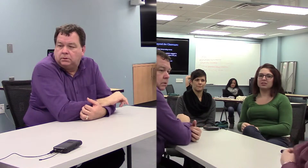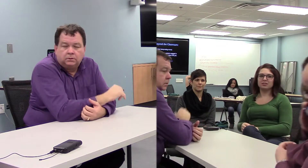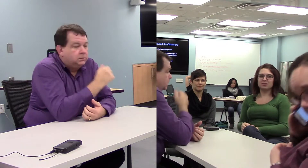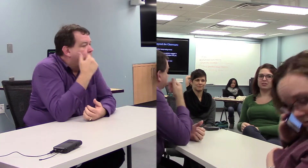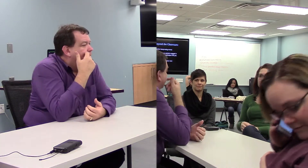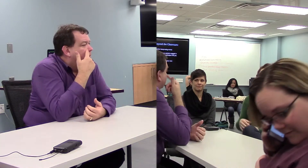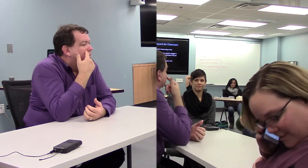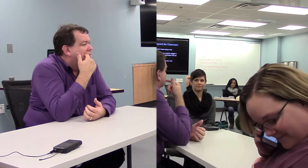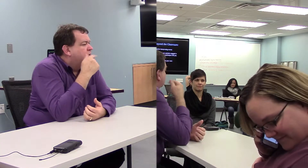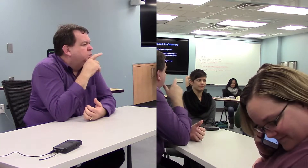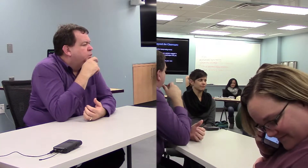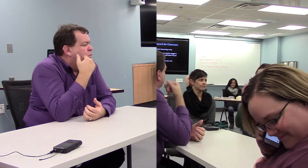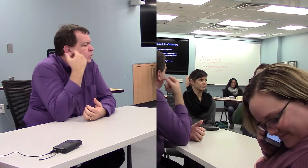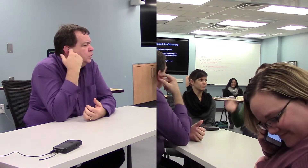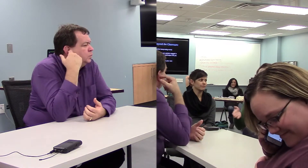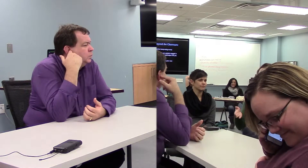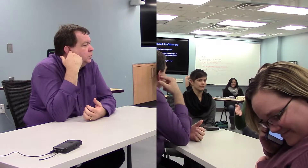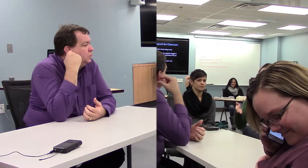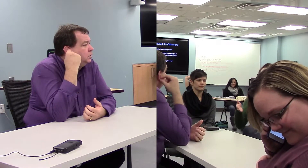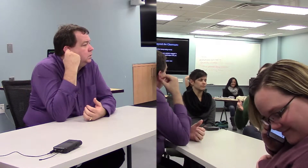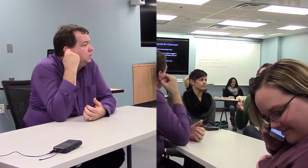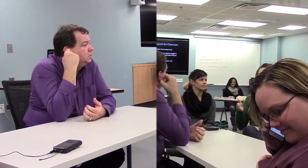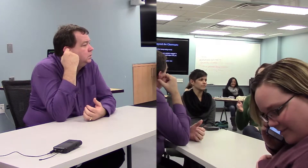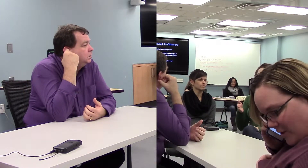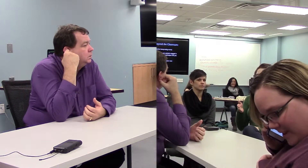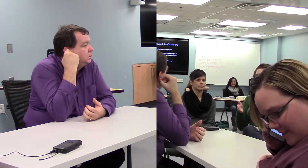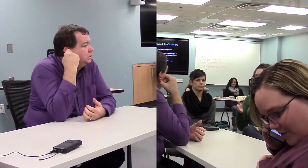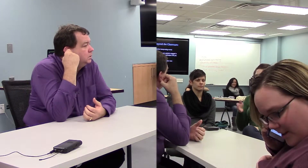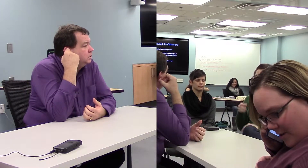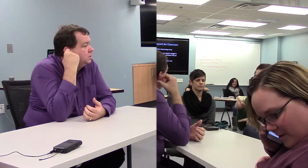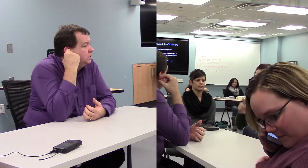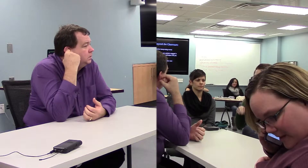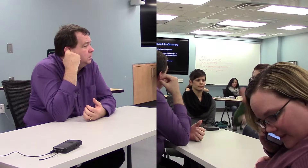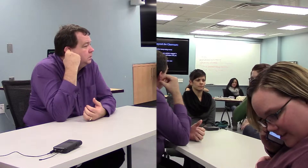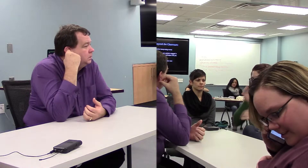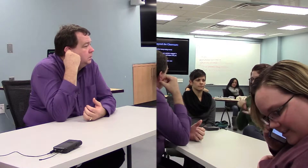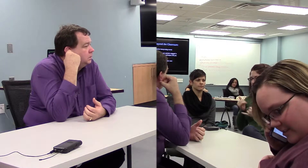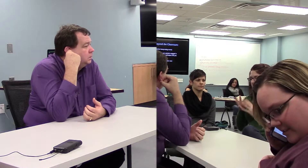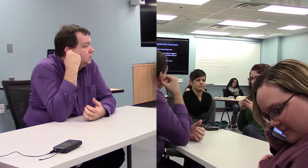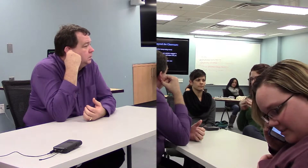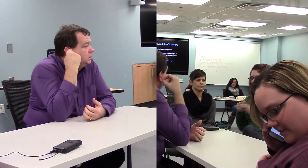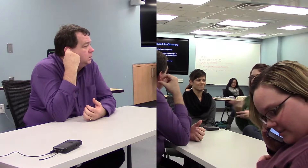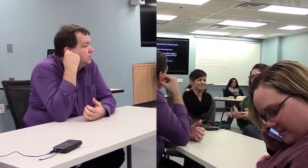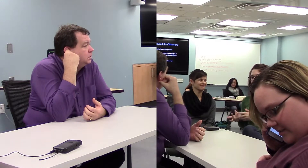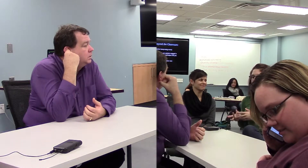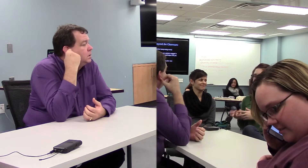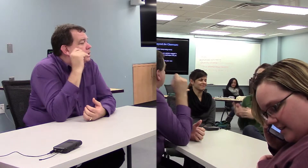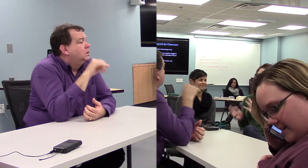Hello? No, I can't talk right now. I'm in a meeting. I know.